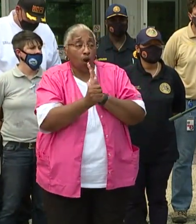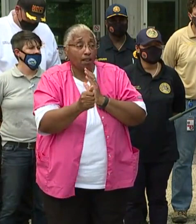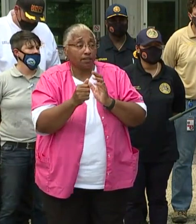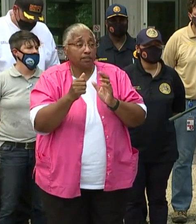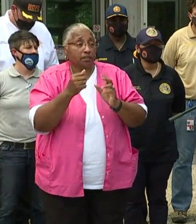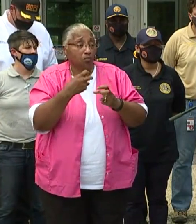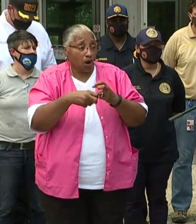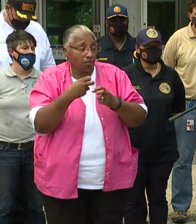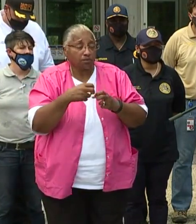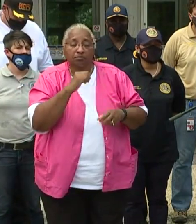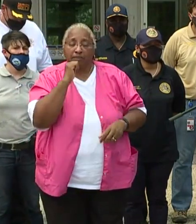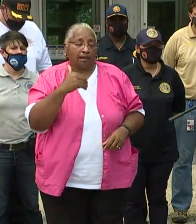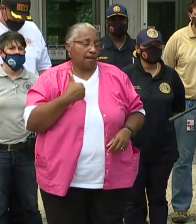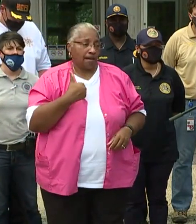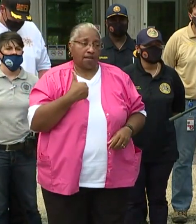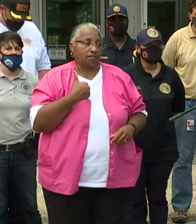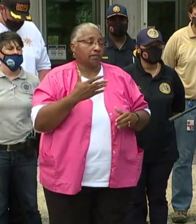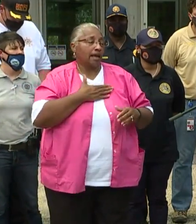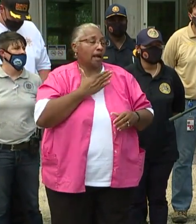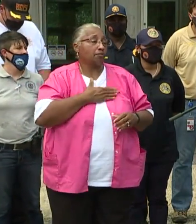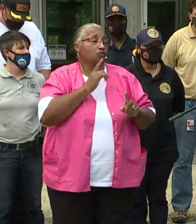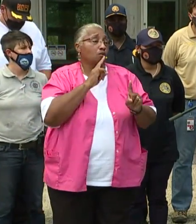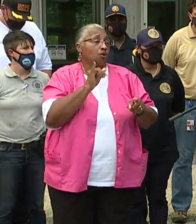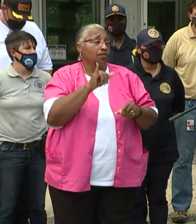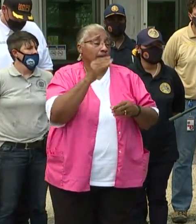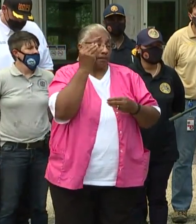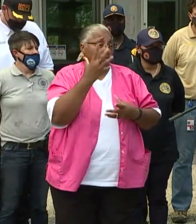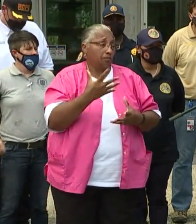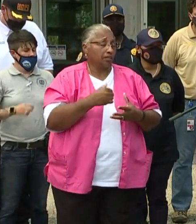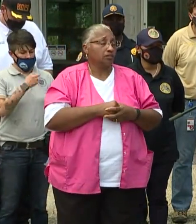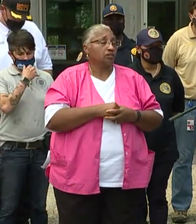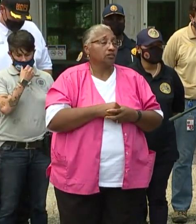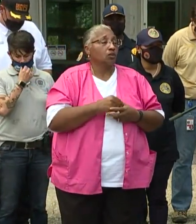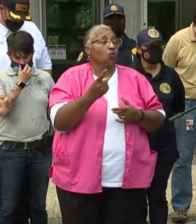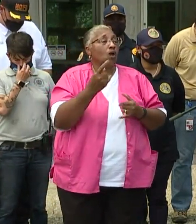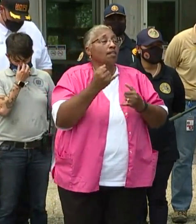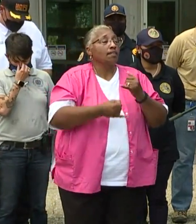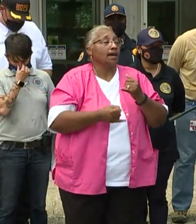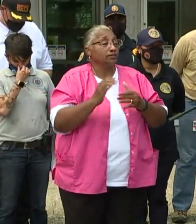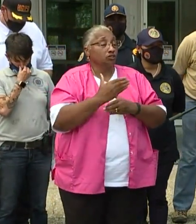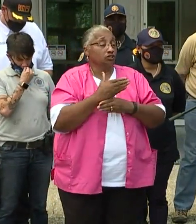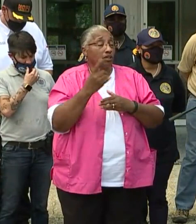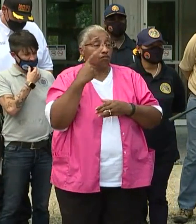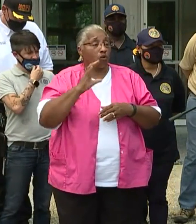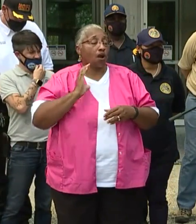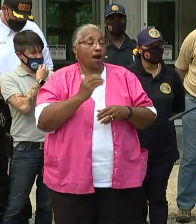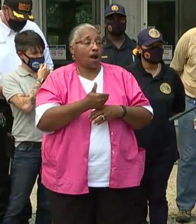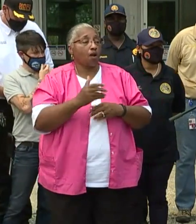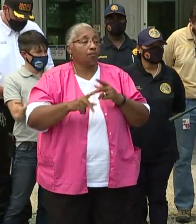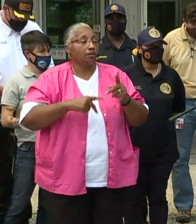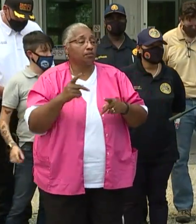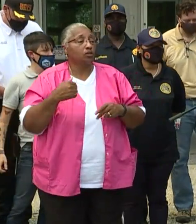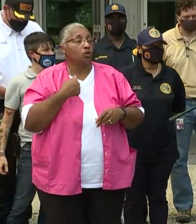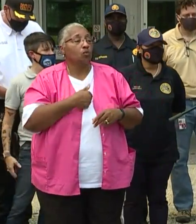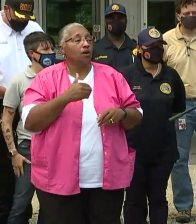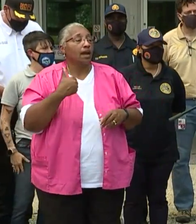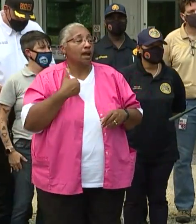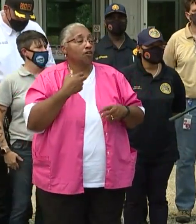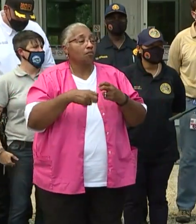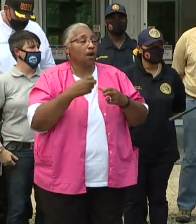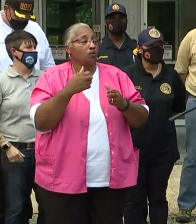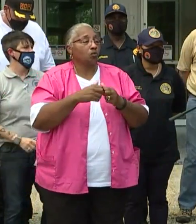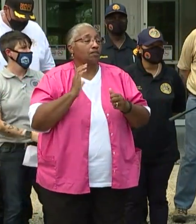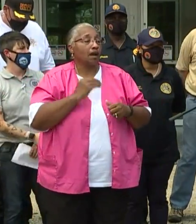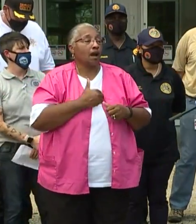very happy to report that. And then one last thing I wanted to share for the sake of our customers. We're having issues with our server, with